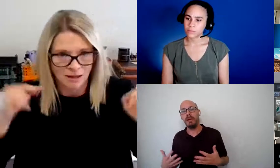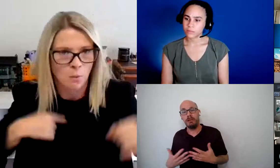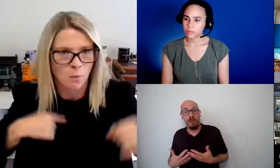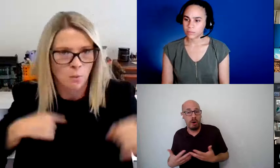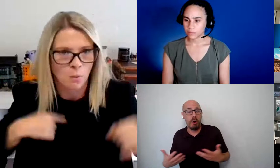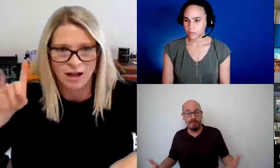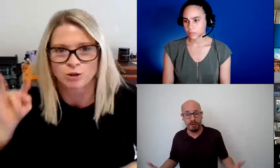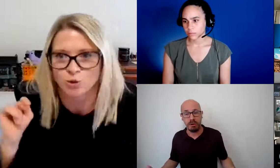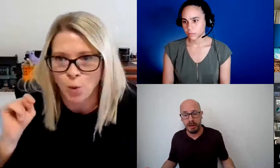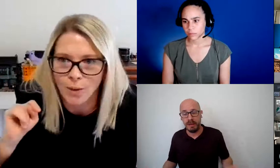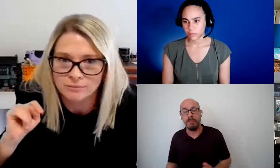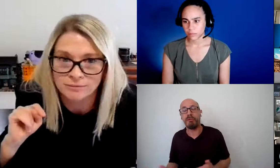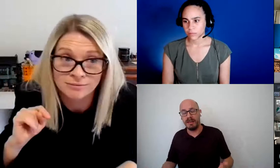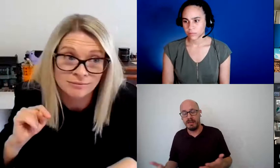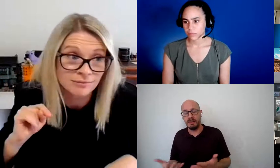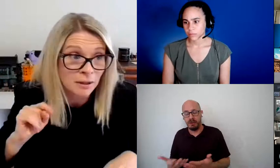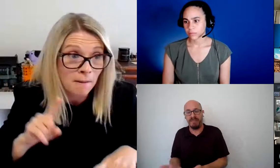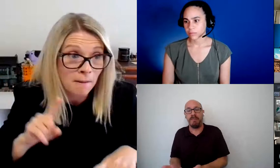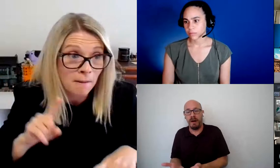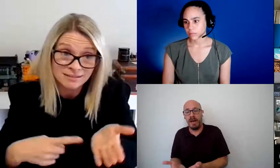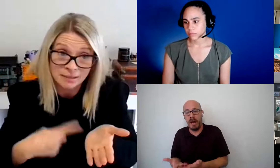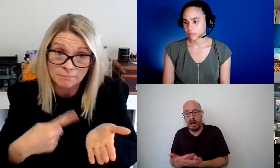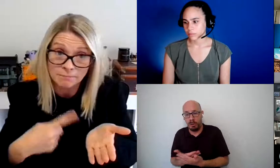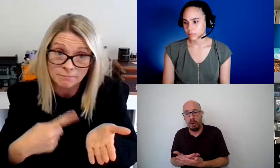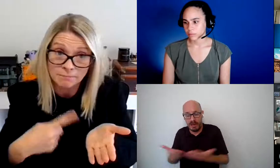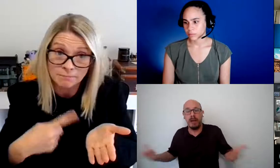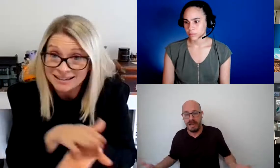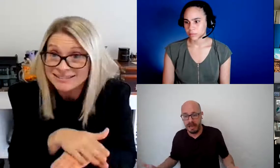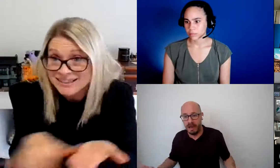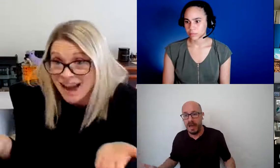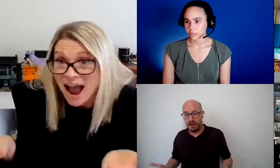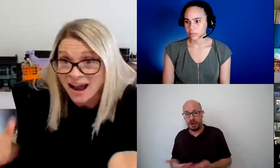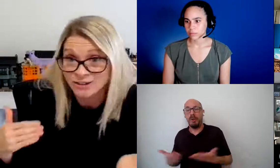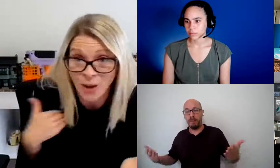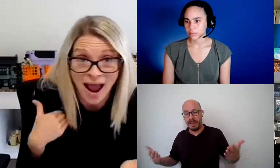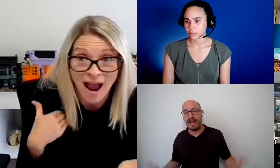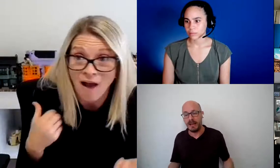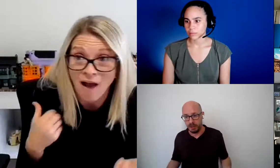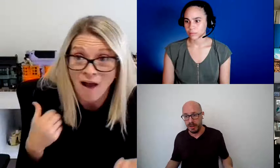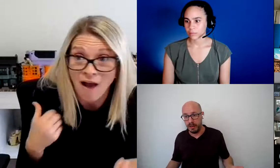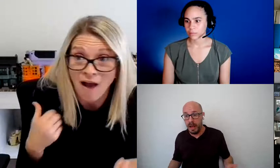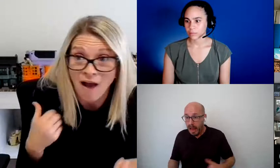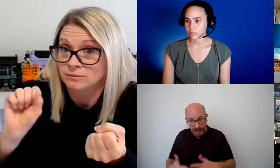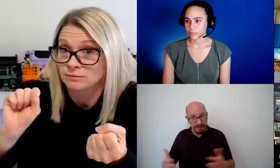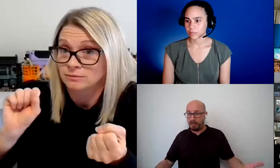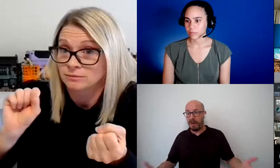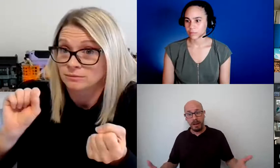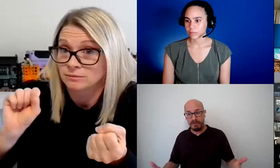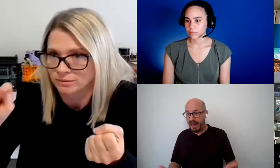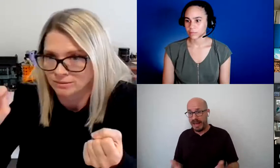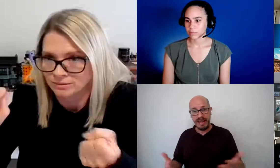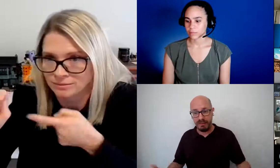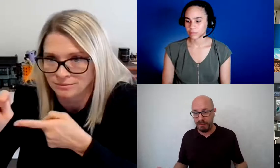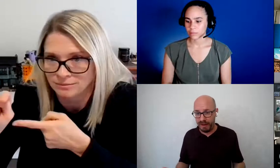Because we are oftentimes trying to justify our autonomy and showing that we can do it. And sometimes, yeah, it is